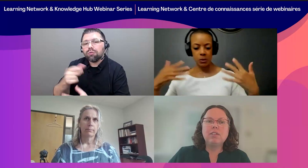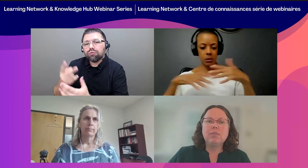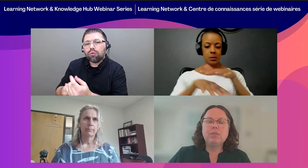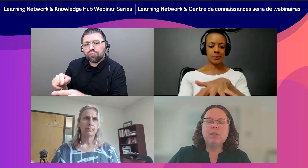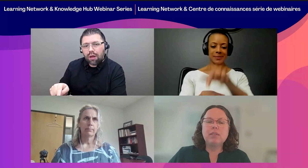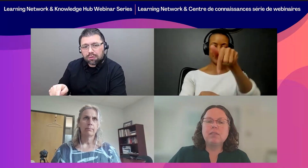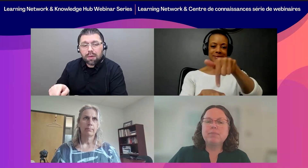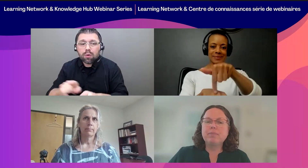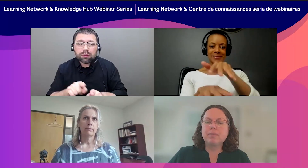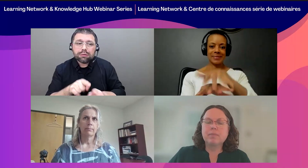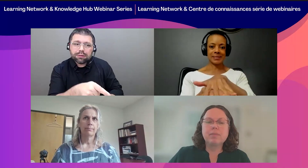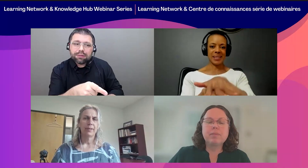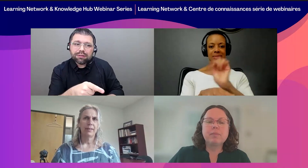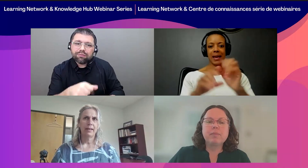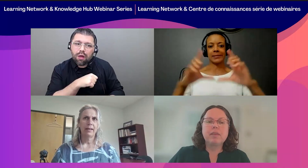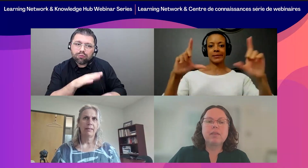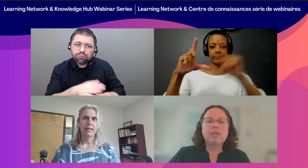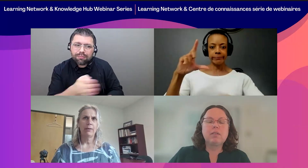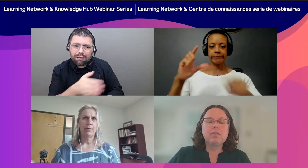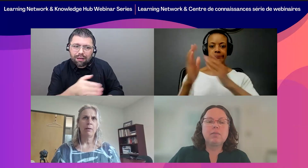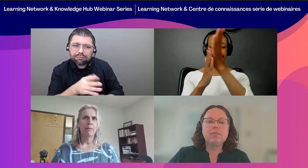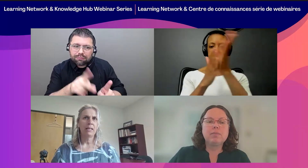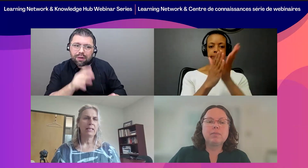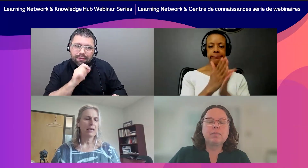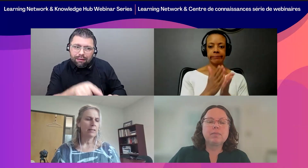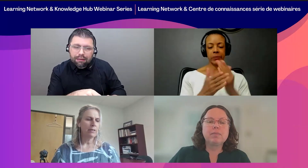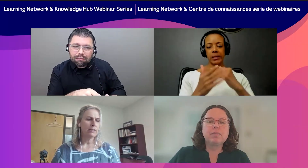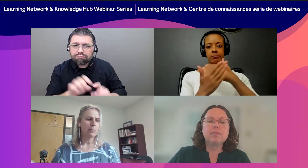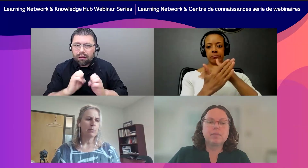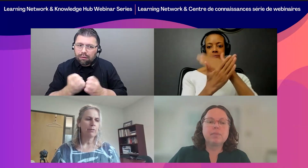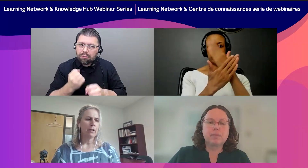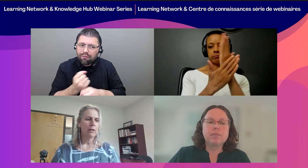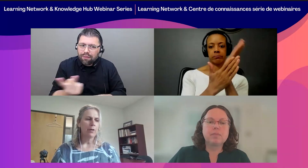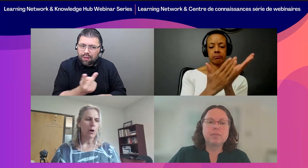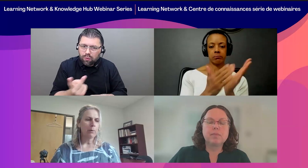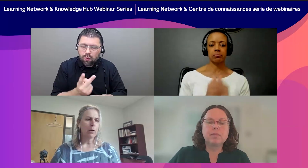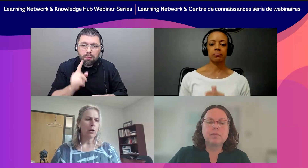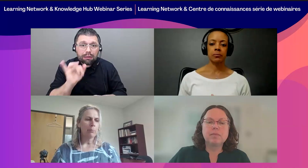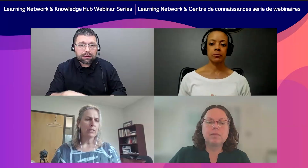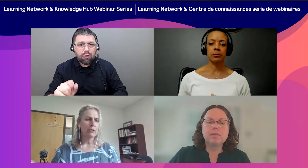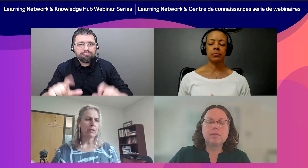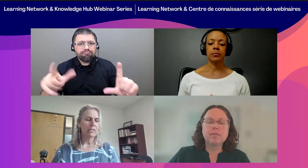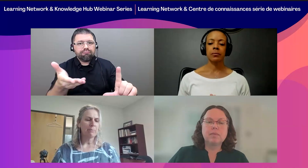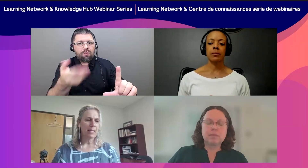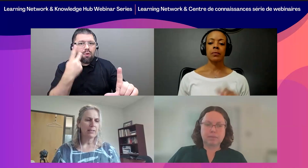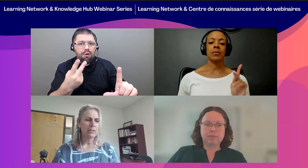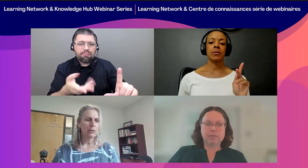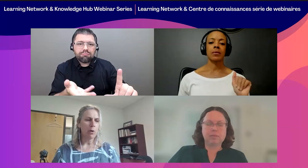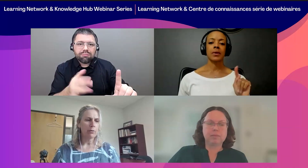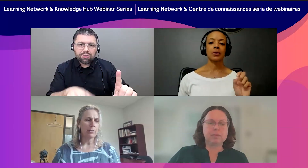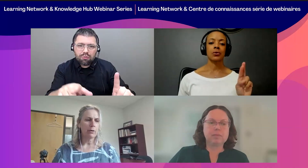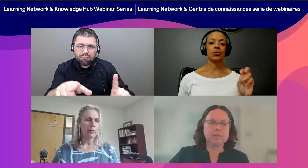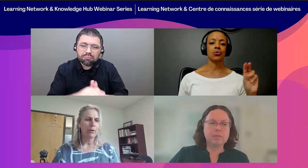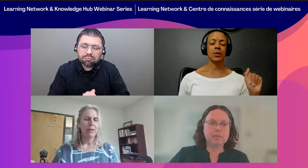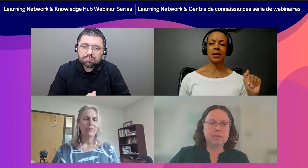this diagram depicts. Yeah, thank you. And Melanie, I know that some of the ARMCAR material speaks